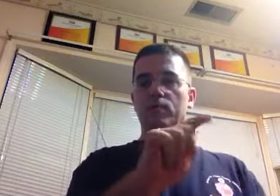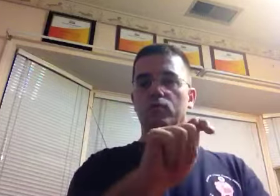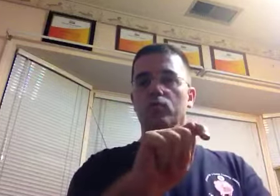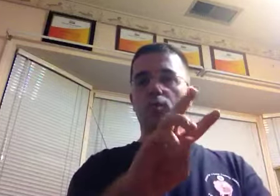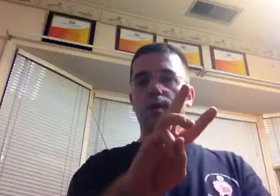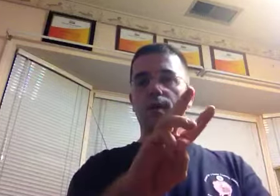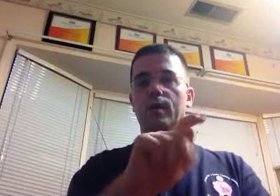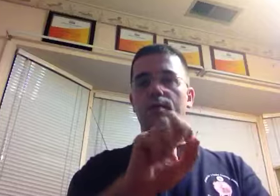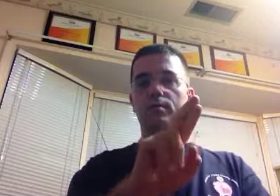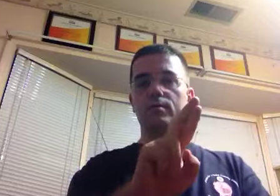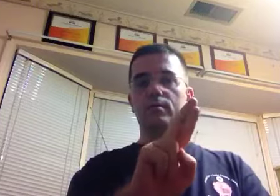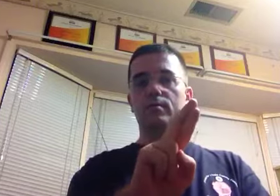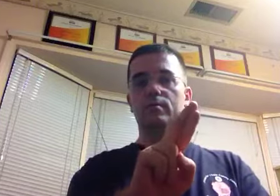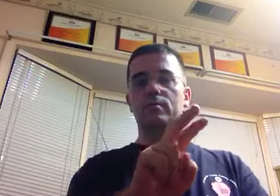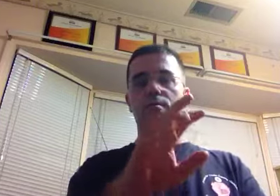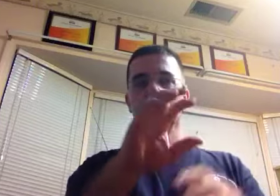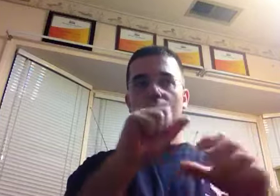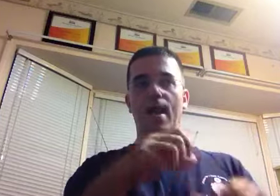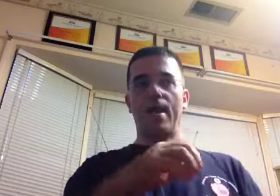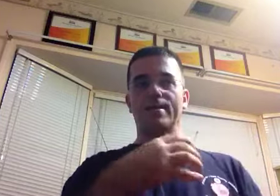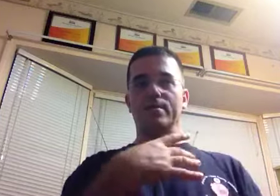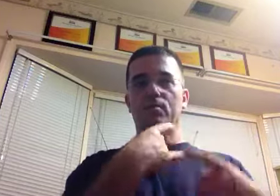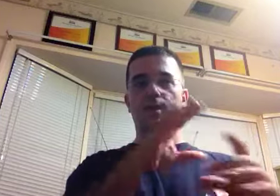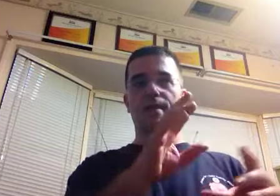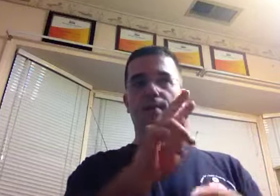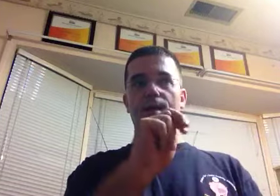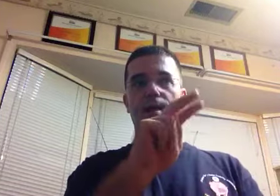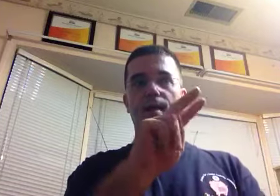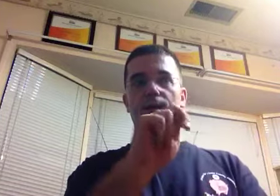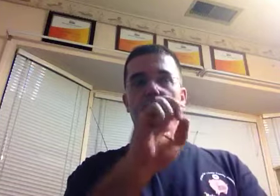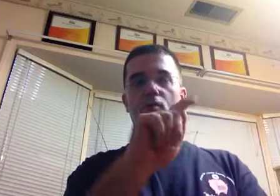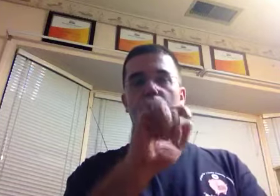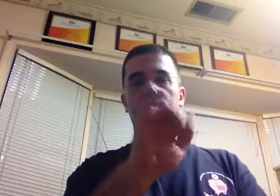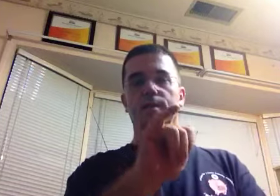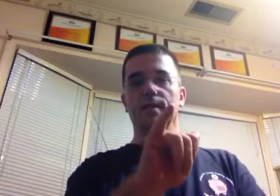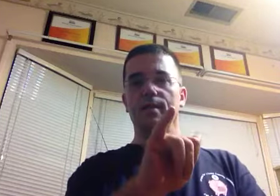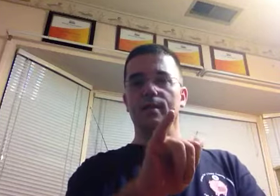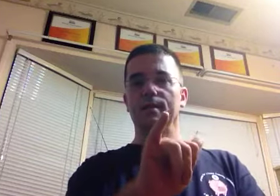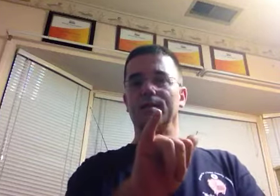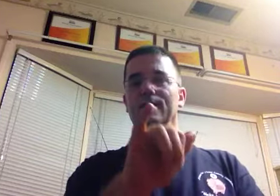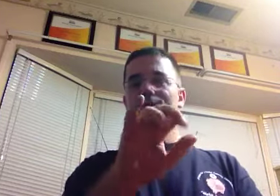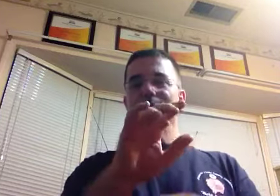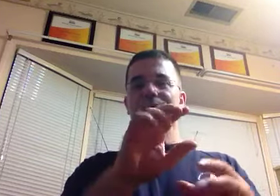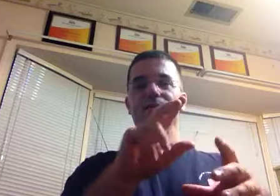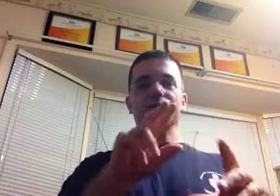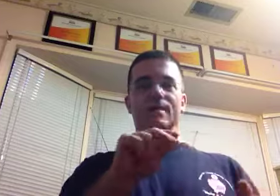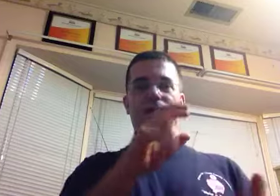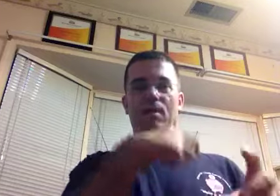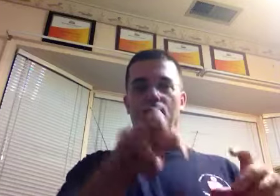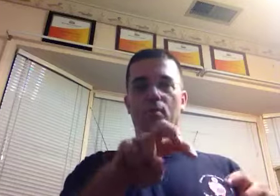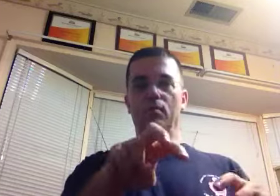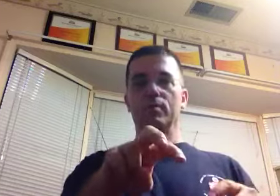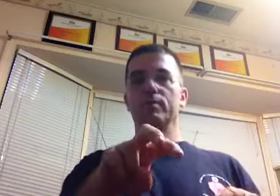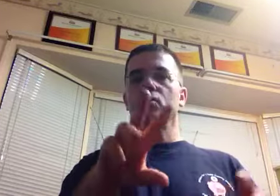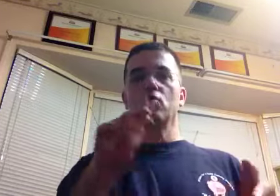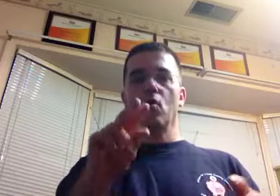Can we roll it into a mutual fund? No, but you can roll it into a variable annuity, which is an annuity with a mutual fund or series of